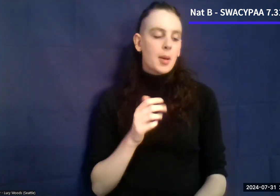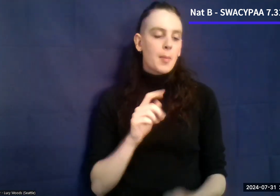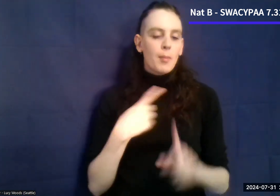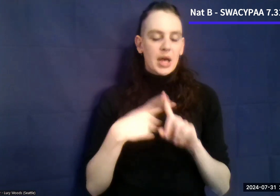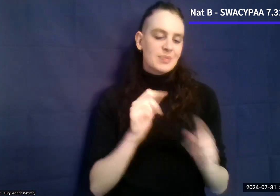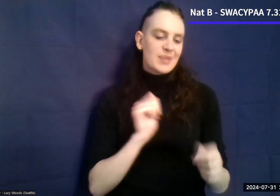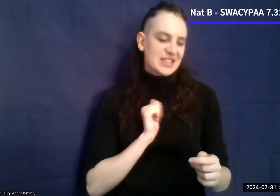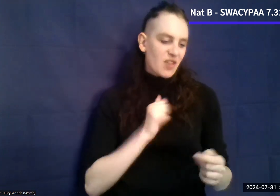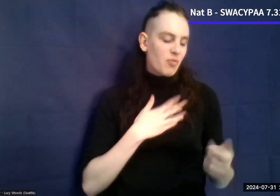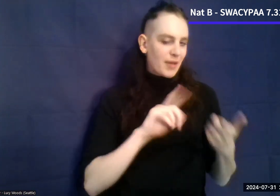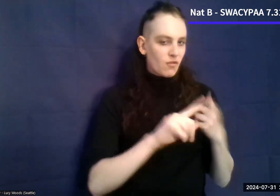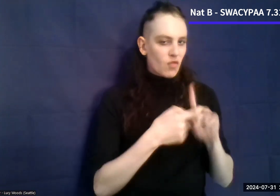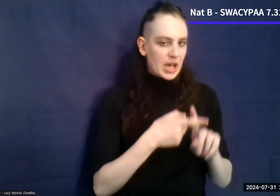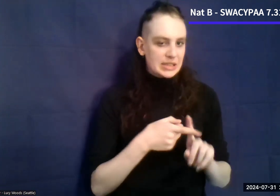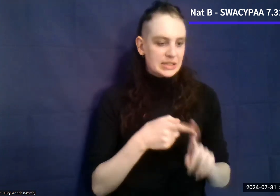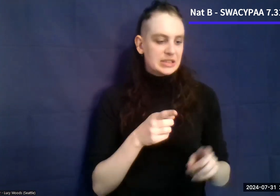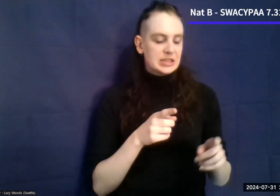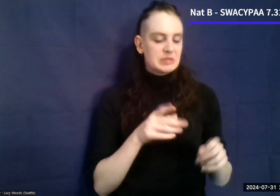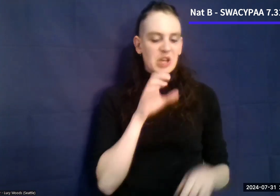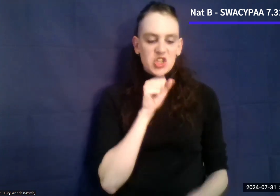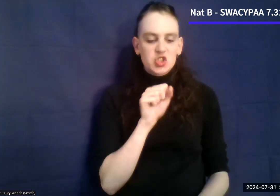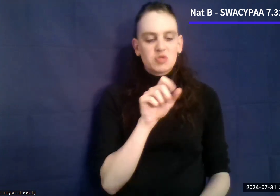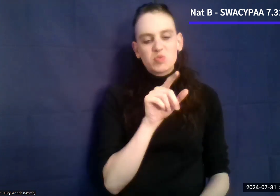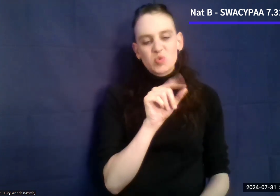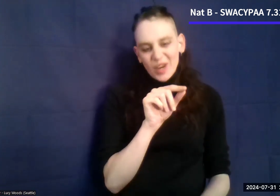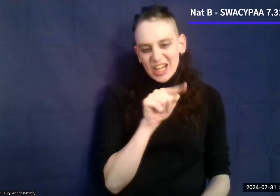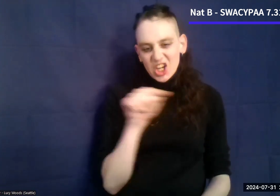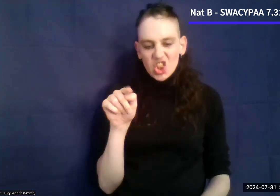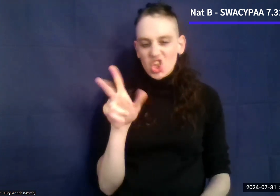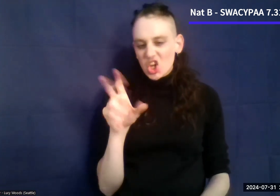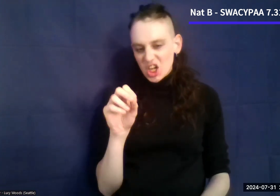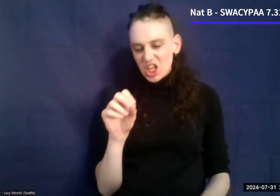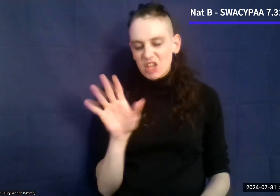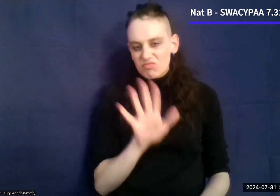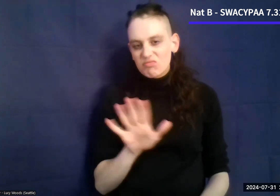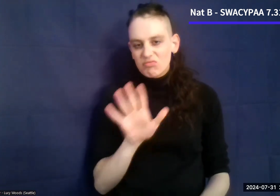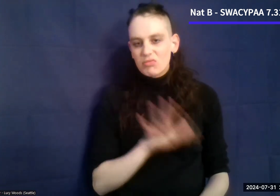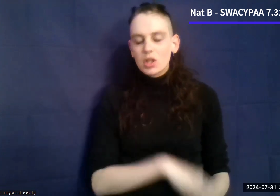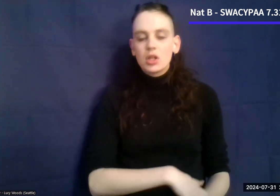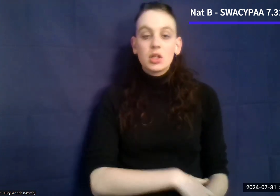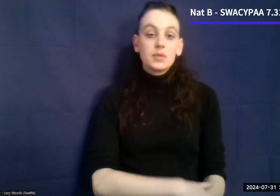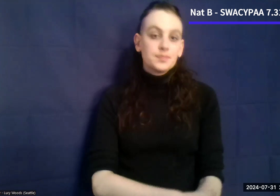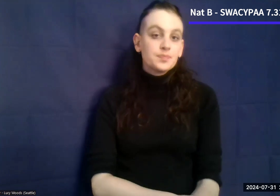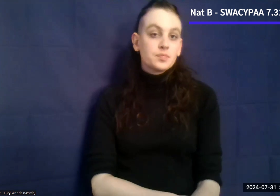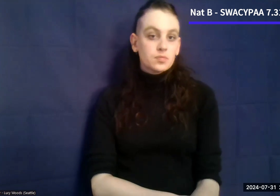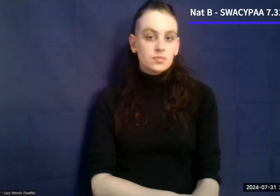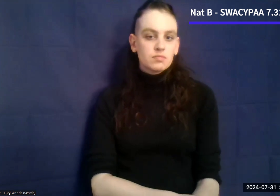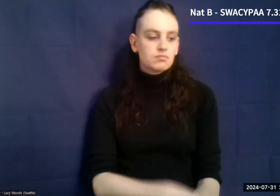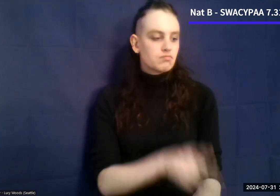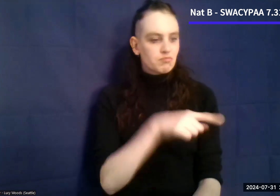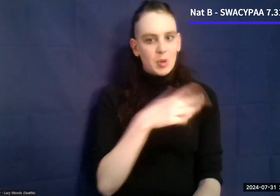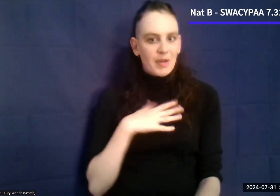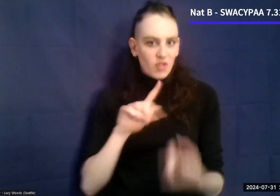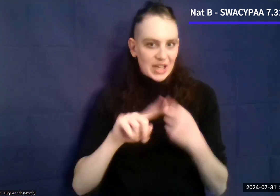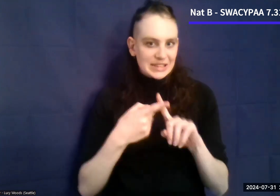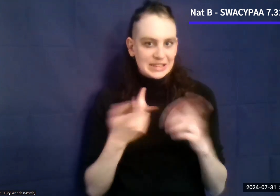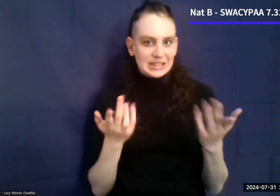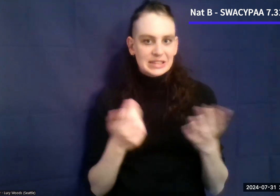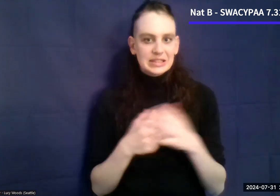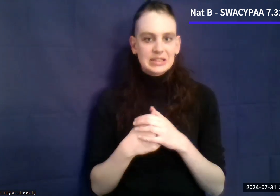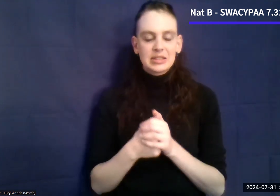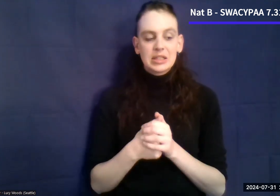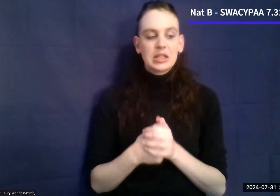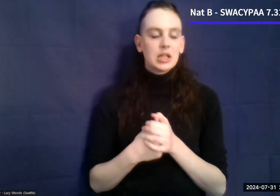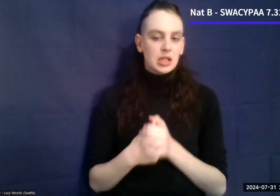like 20s to 30s, right? And yeah, those were my friends. I like lost a lot of